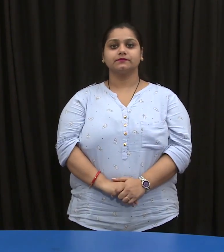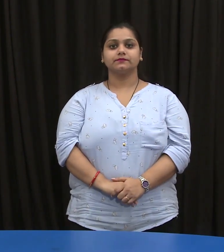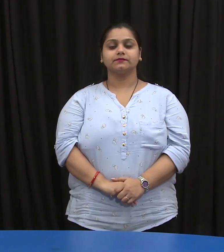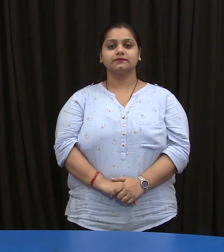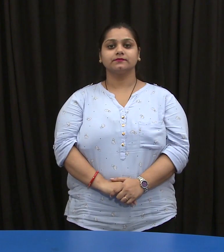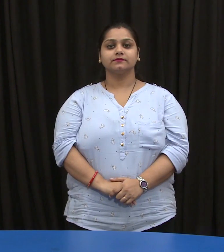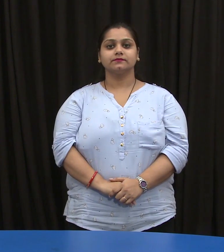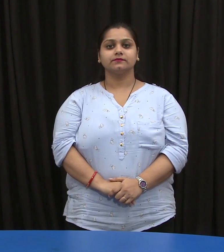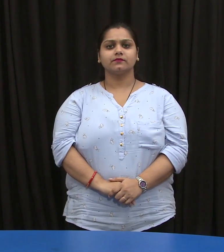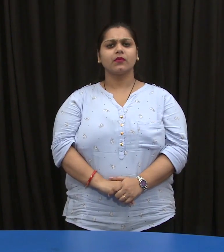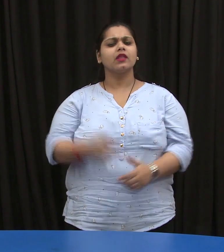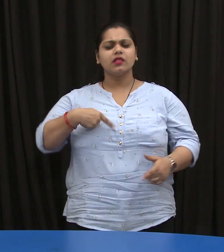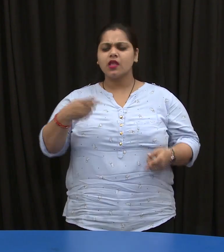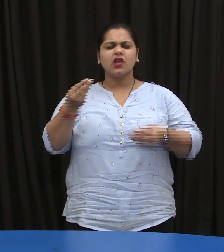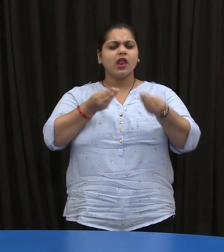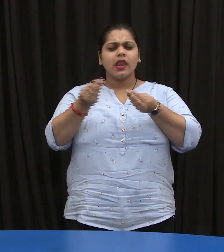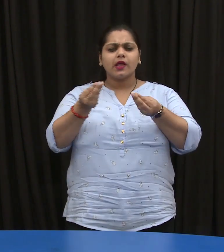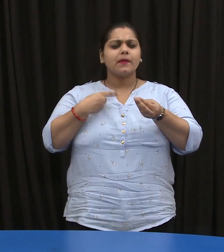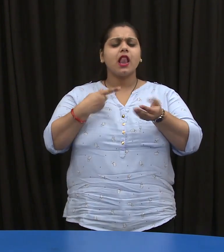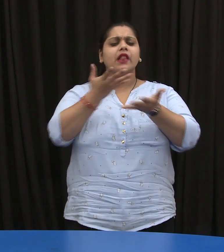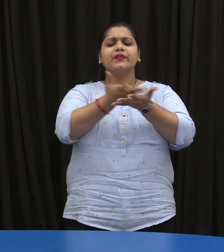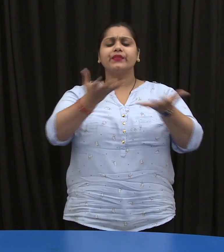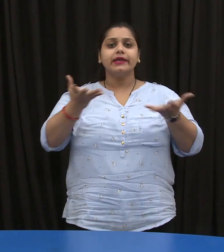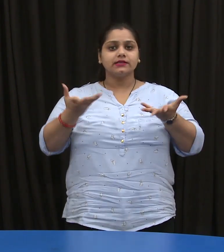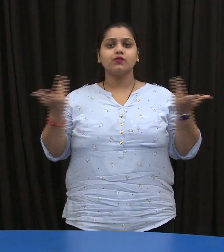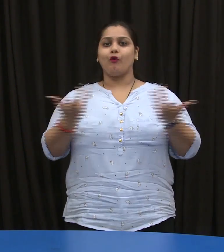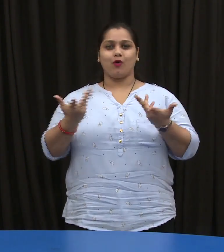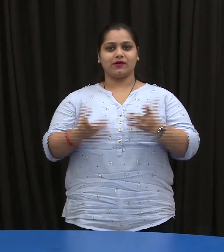The commonly required resources are